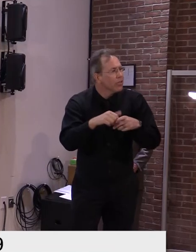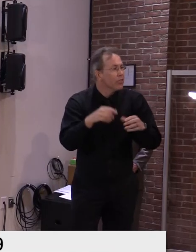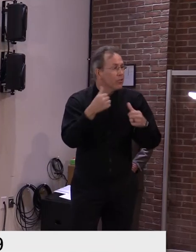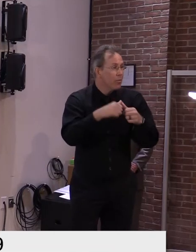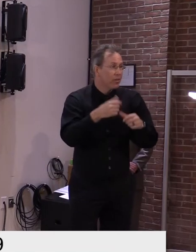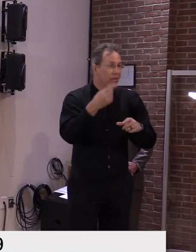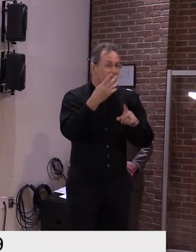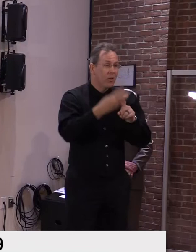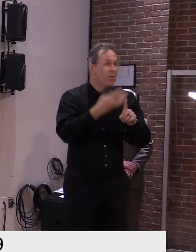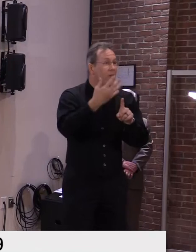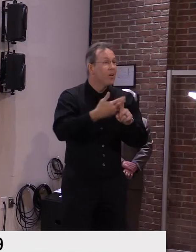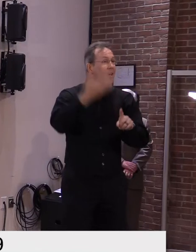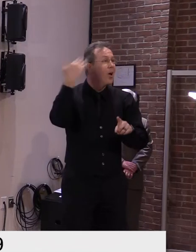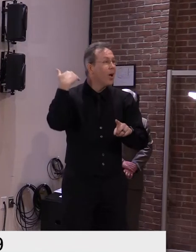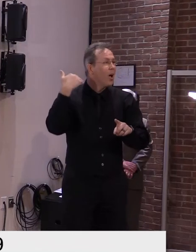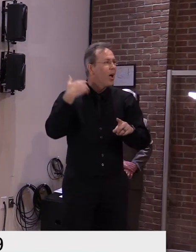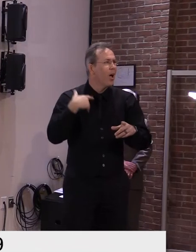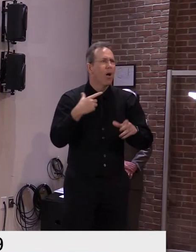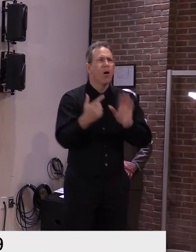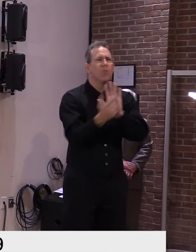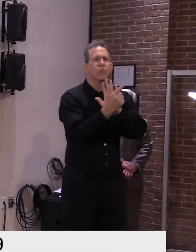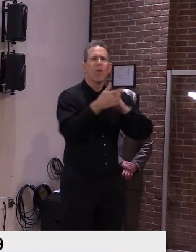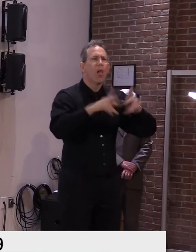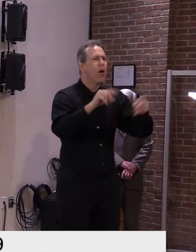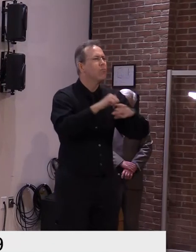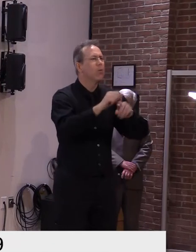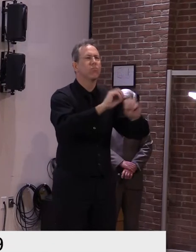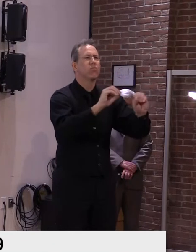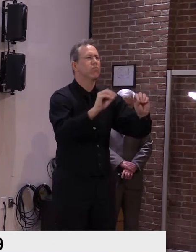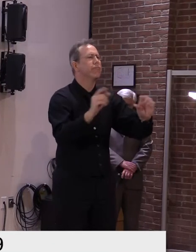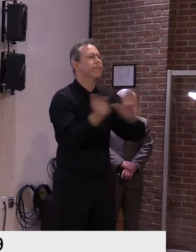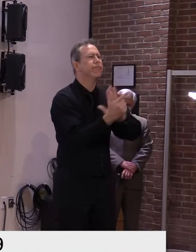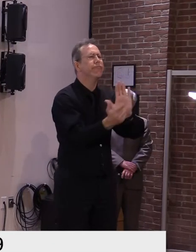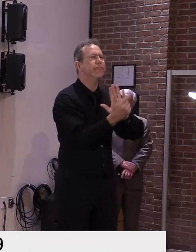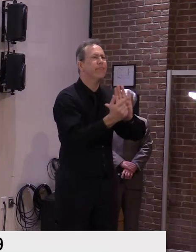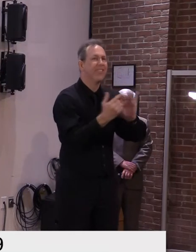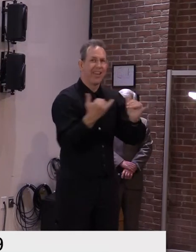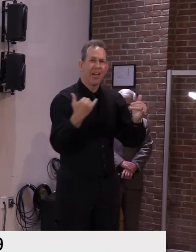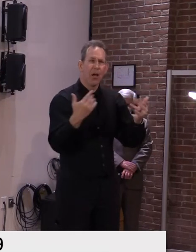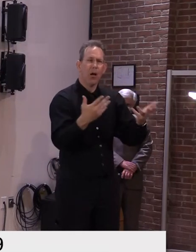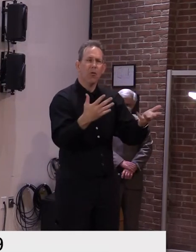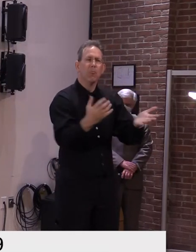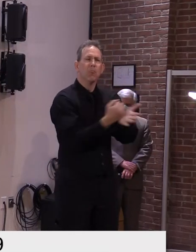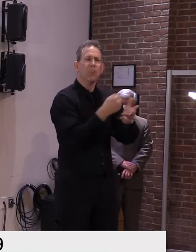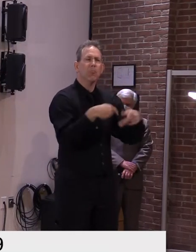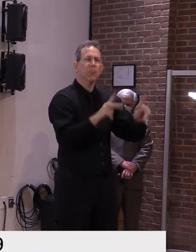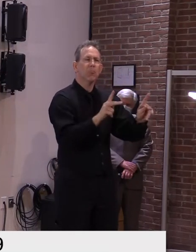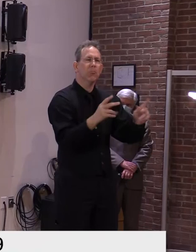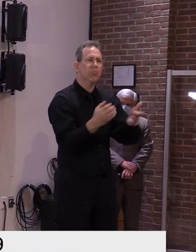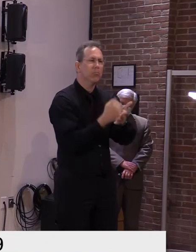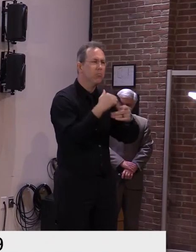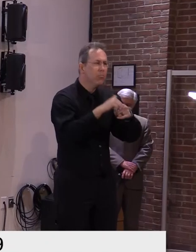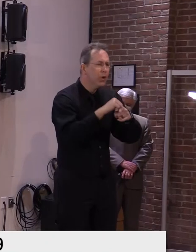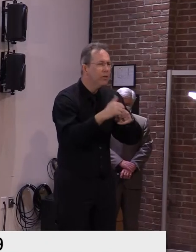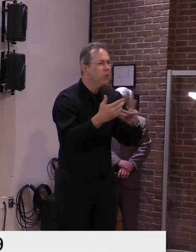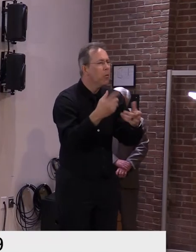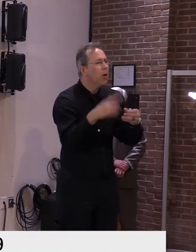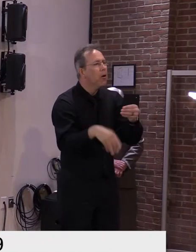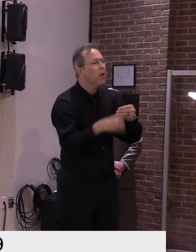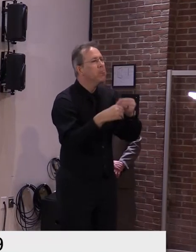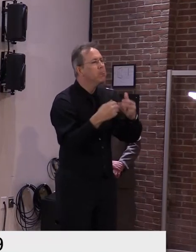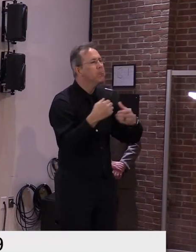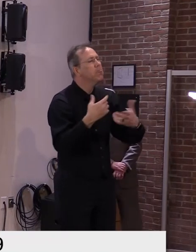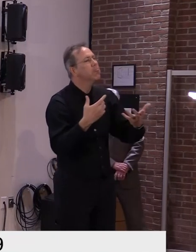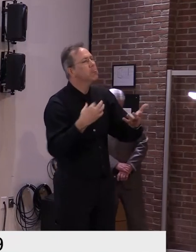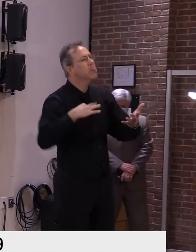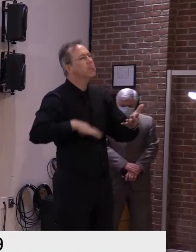can-do attitude and pushing forward so that they had the ability to at least play the season under